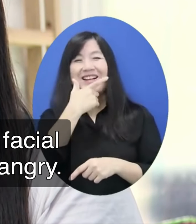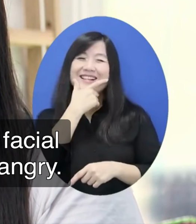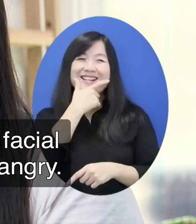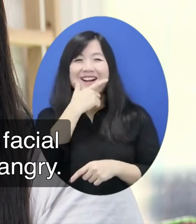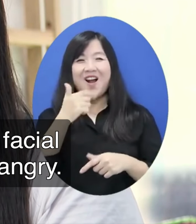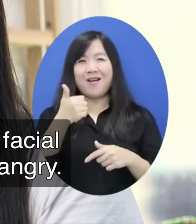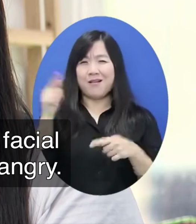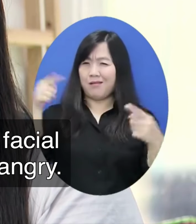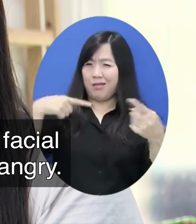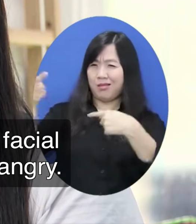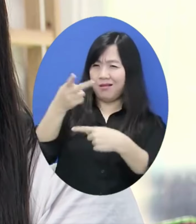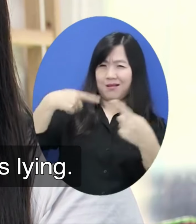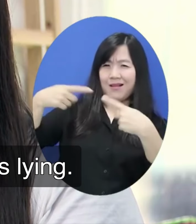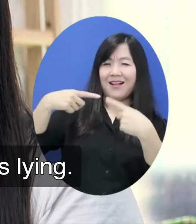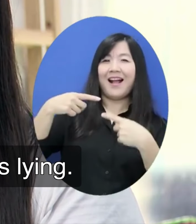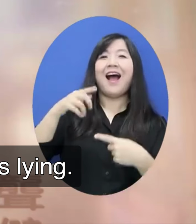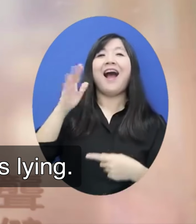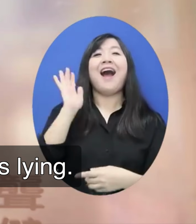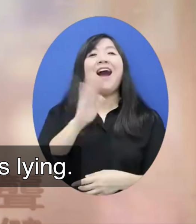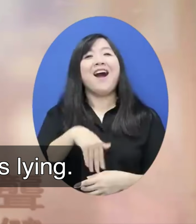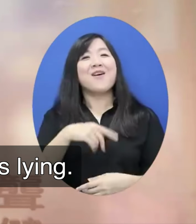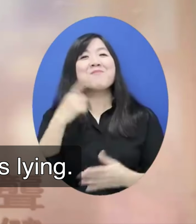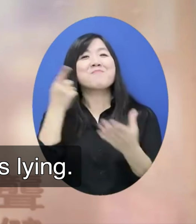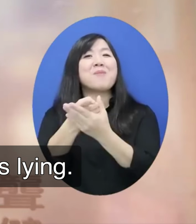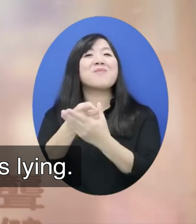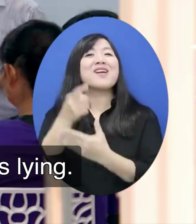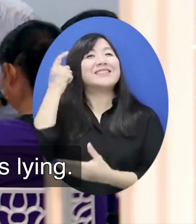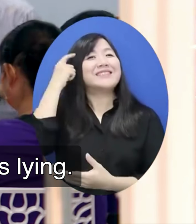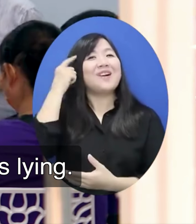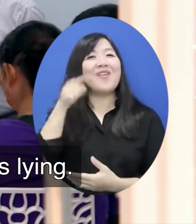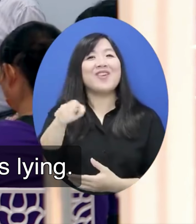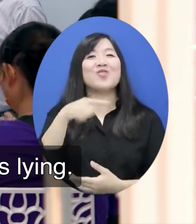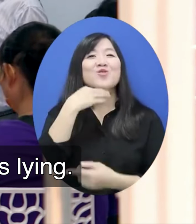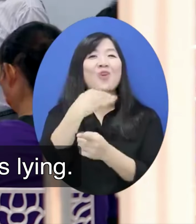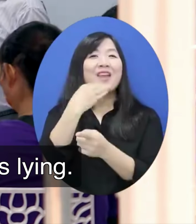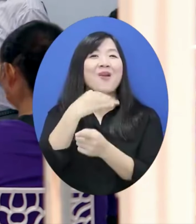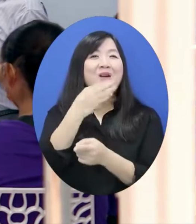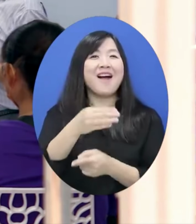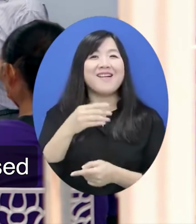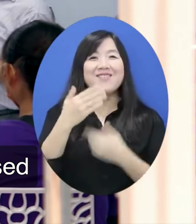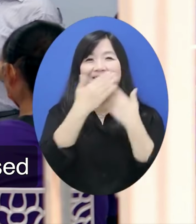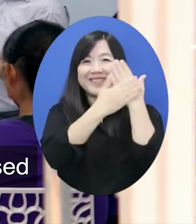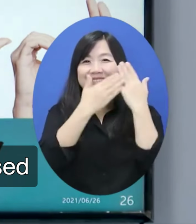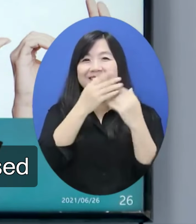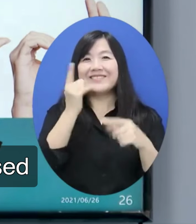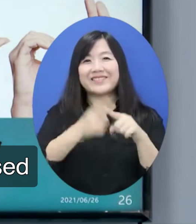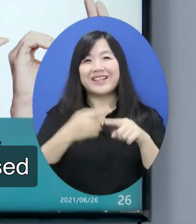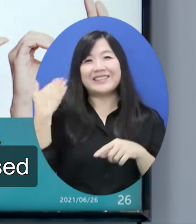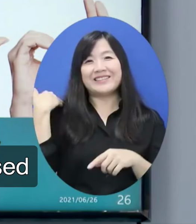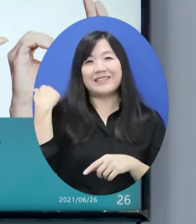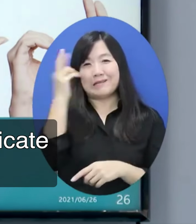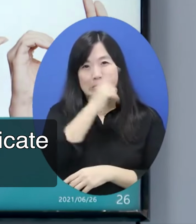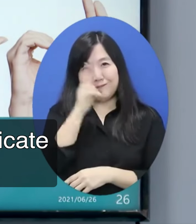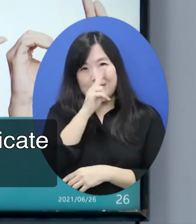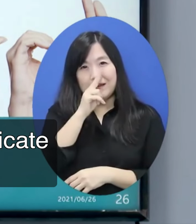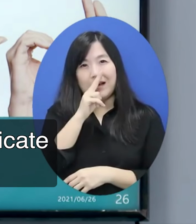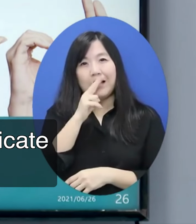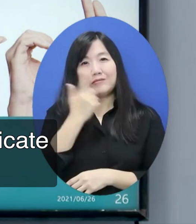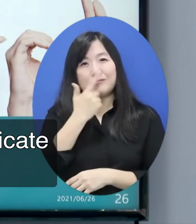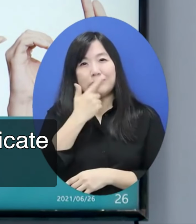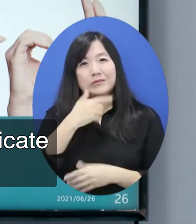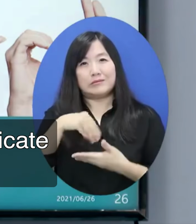so looks so angry. And then my teacher notice I'm lying. Cassia used to feel embarrassed using